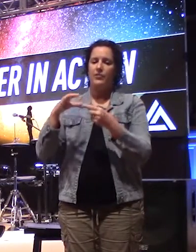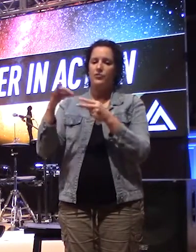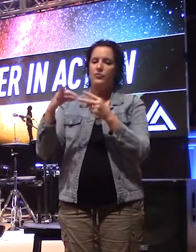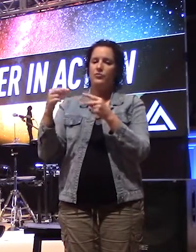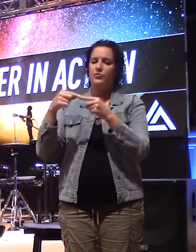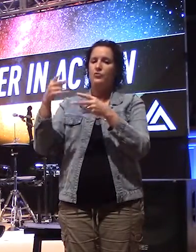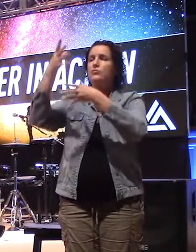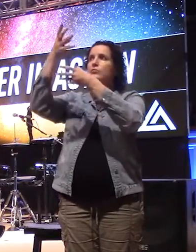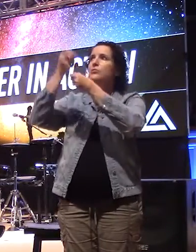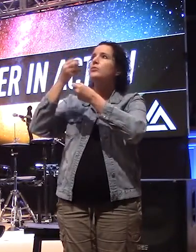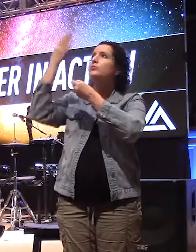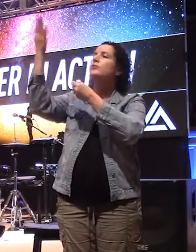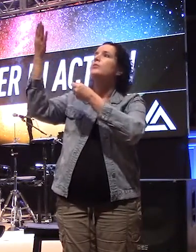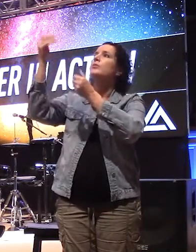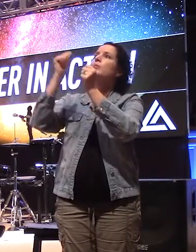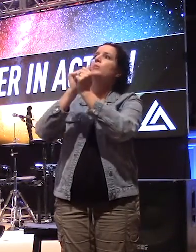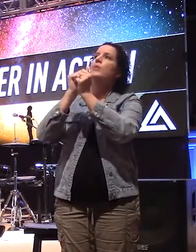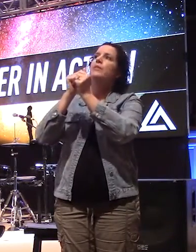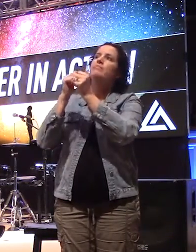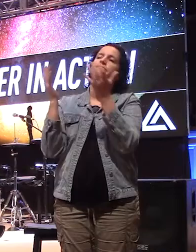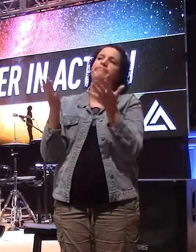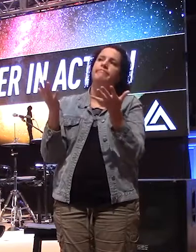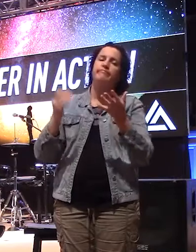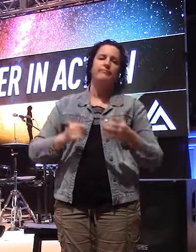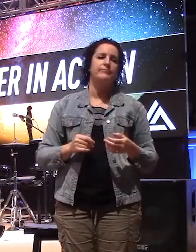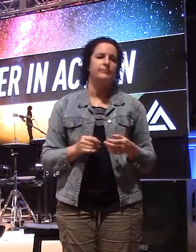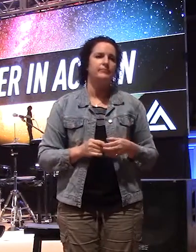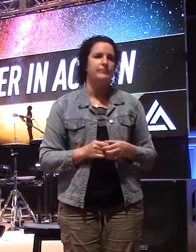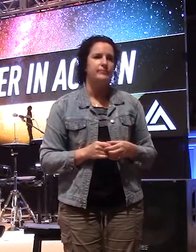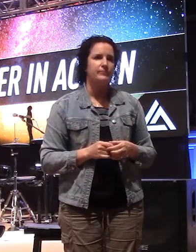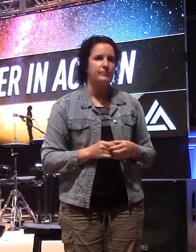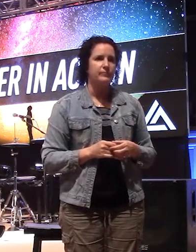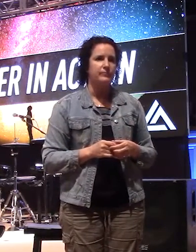you with the letter of God.